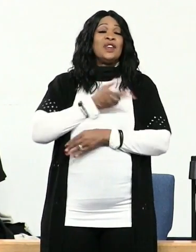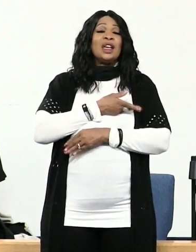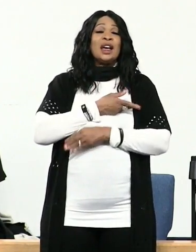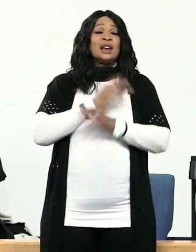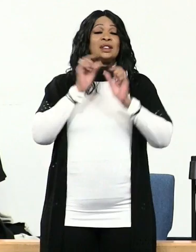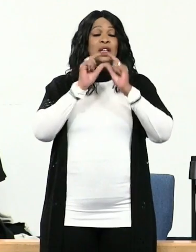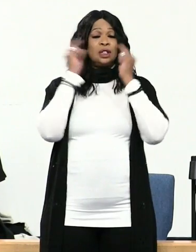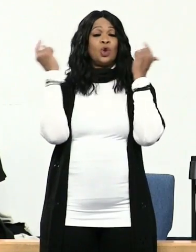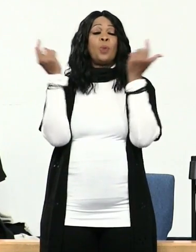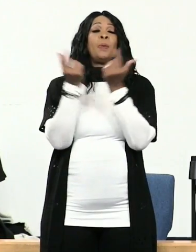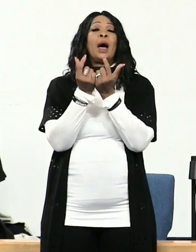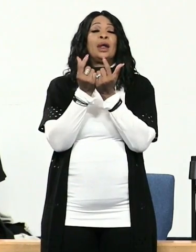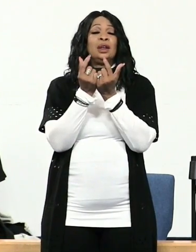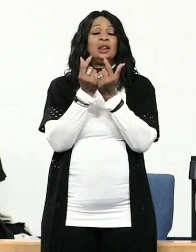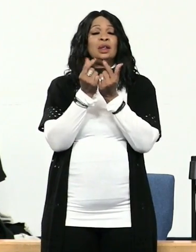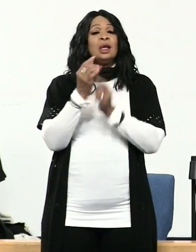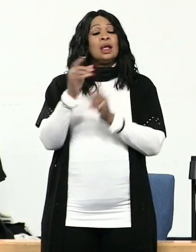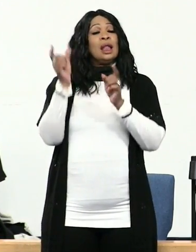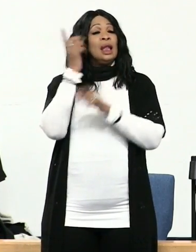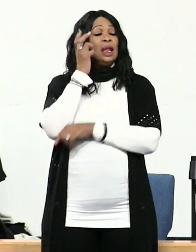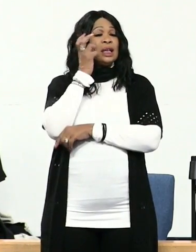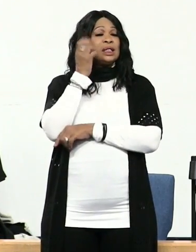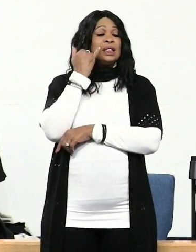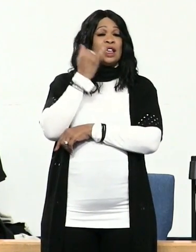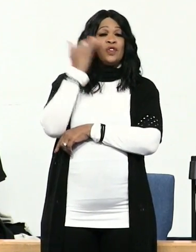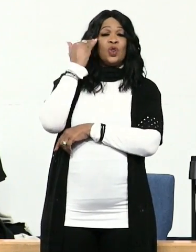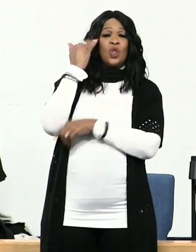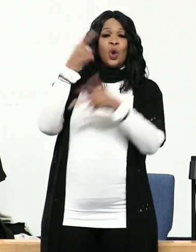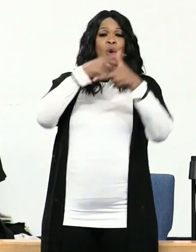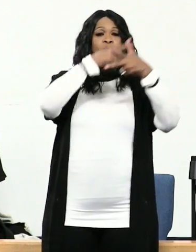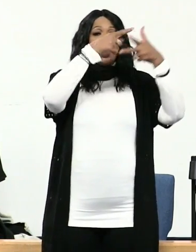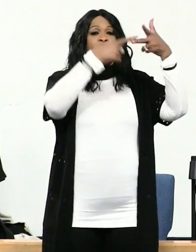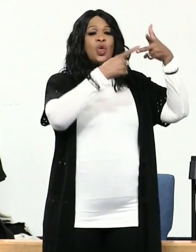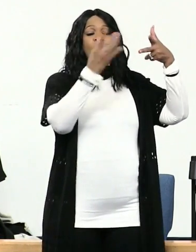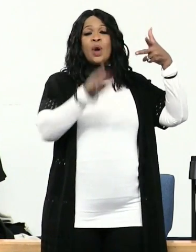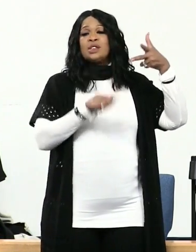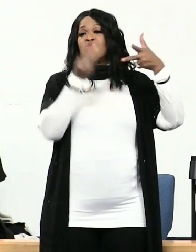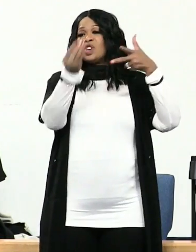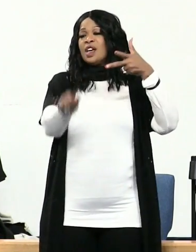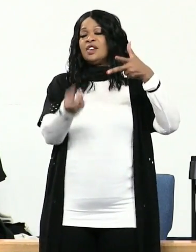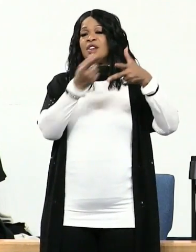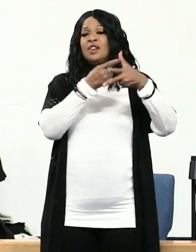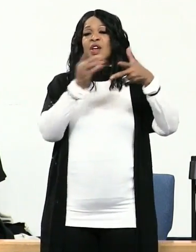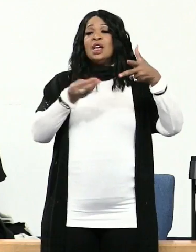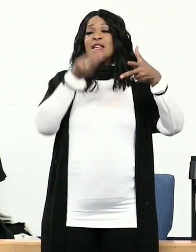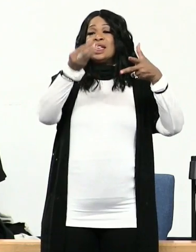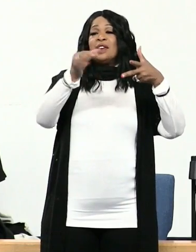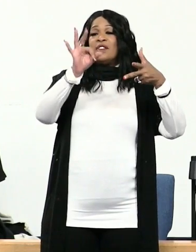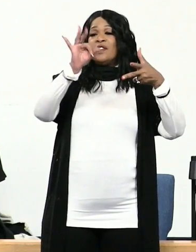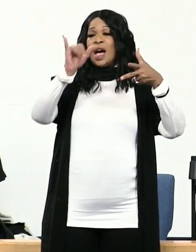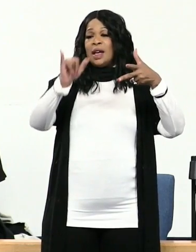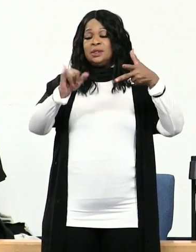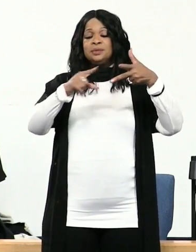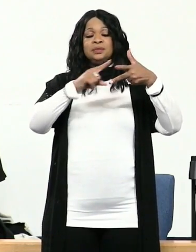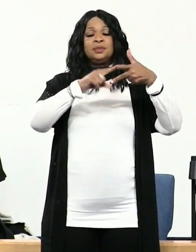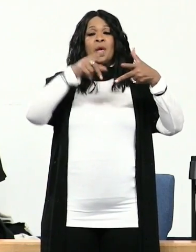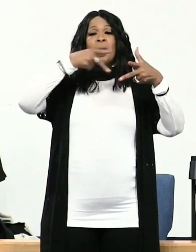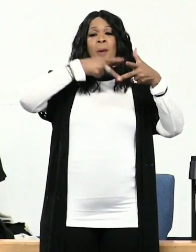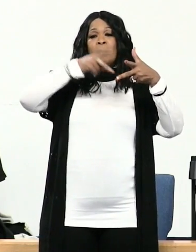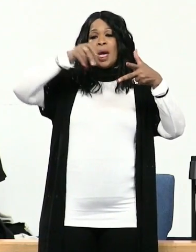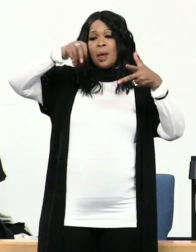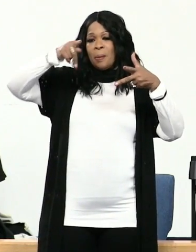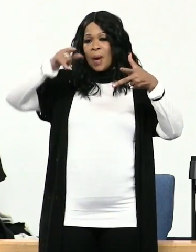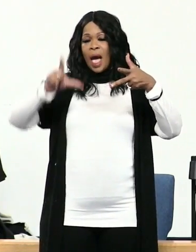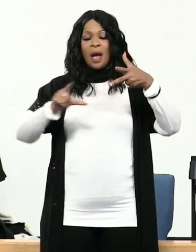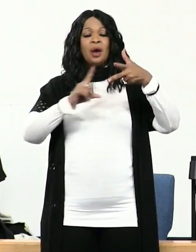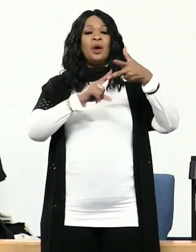body. Listen, as you already know, there's three ways to be able to give. You can give through Givelify or